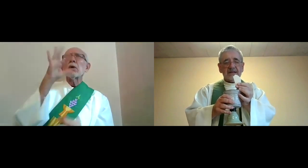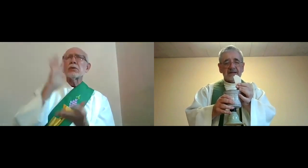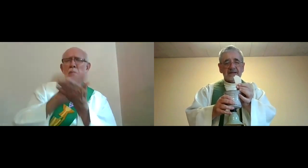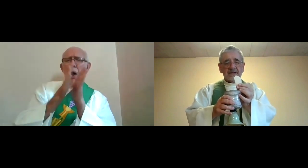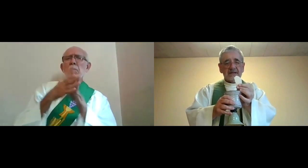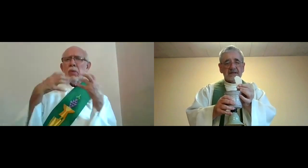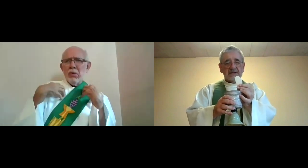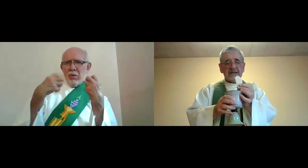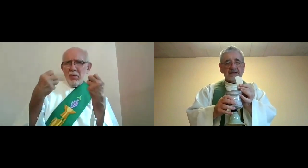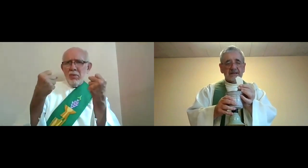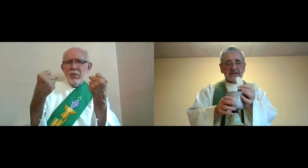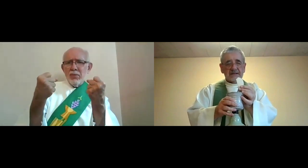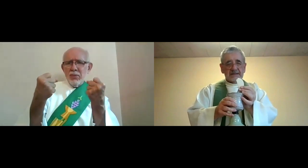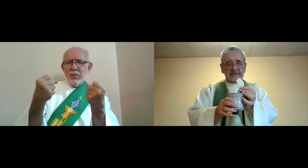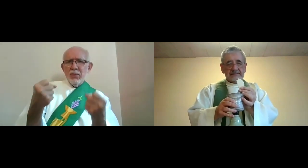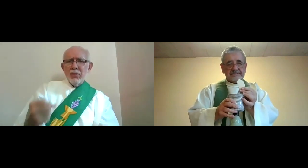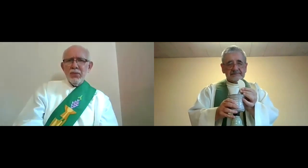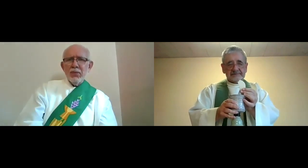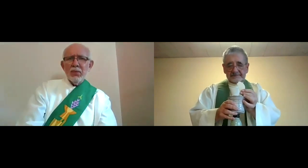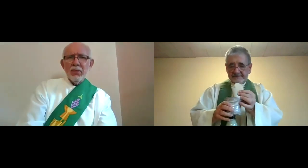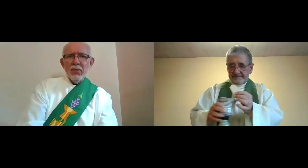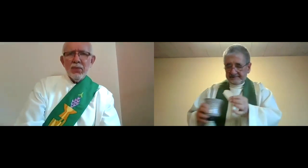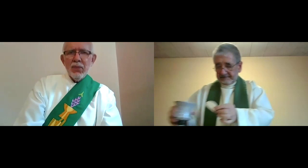soul shall be healed.